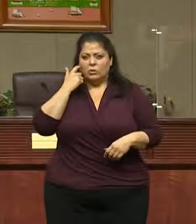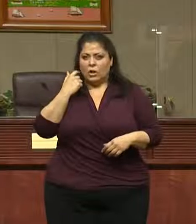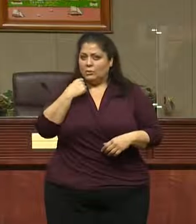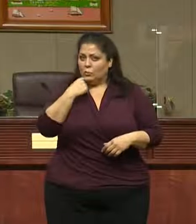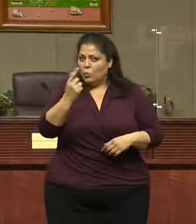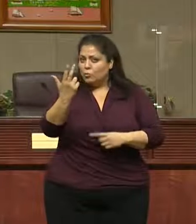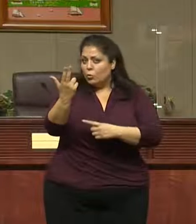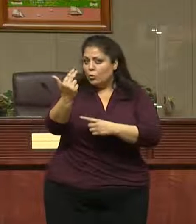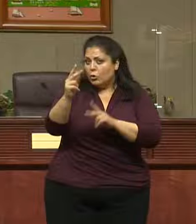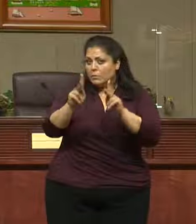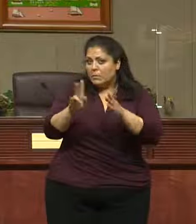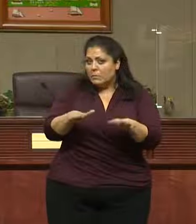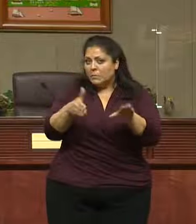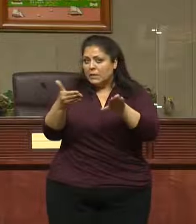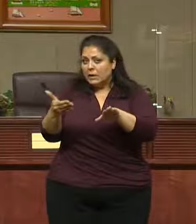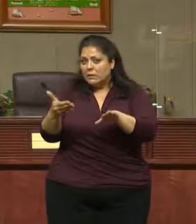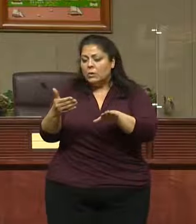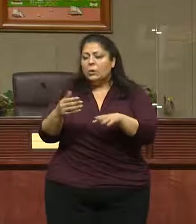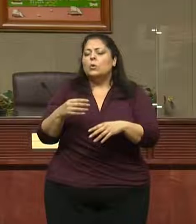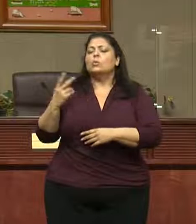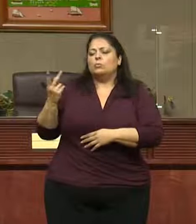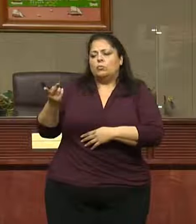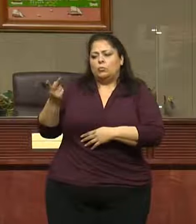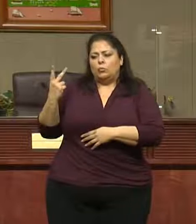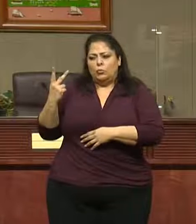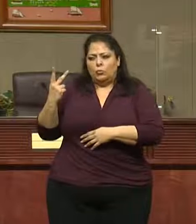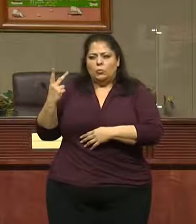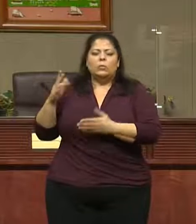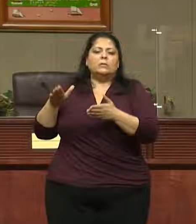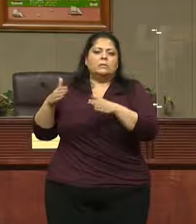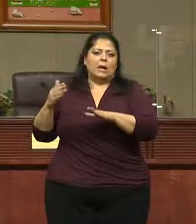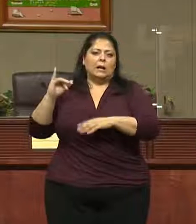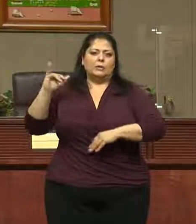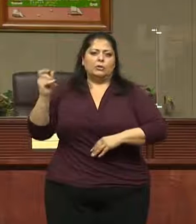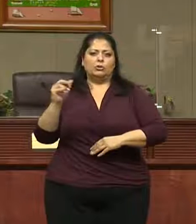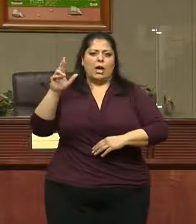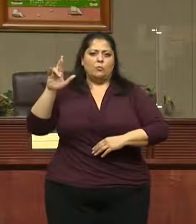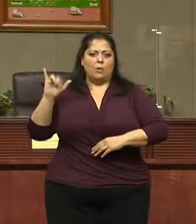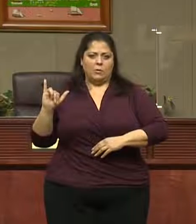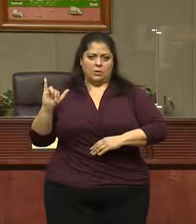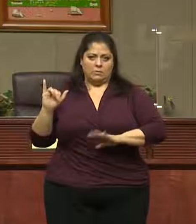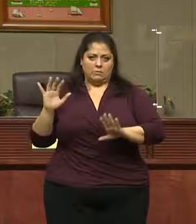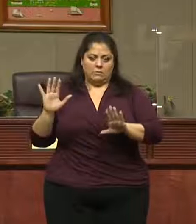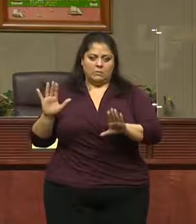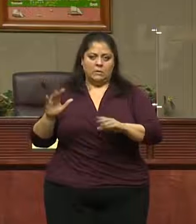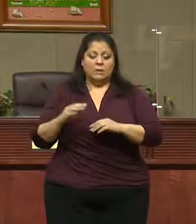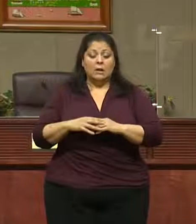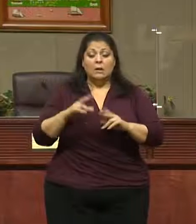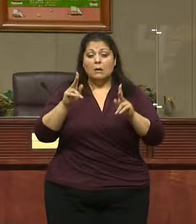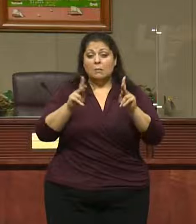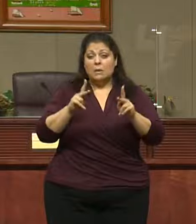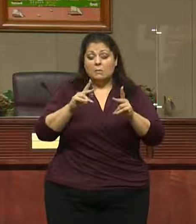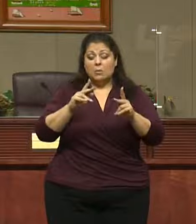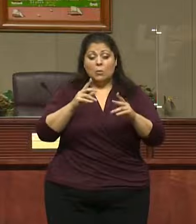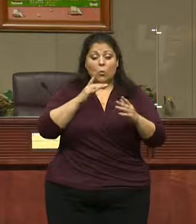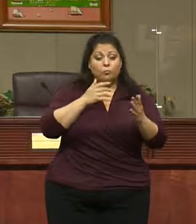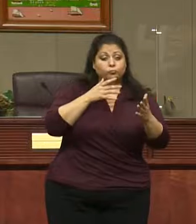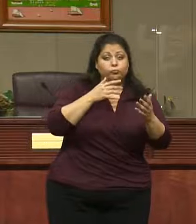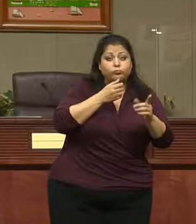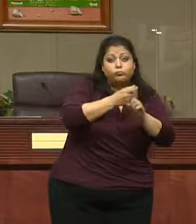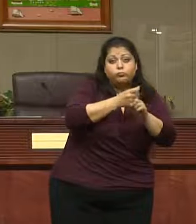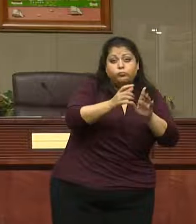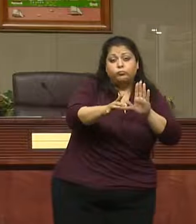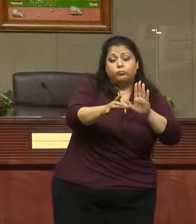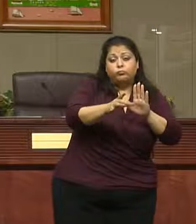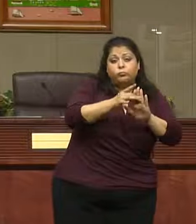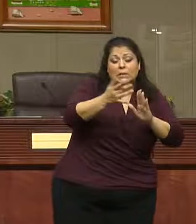reported, 2 is still from the January review. Our recovery rate continues to be at 96, and our positivity rate